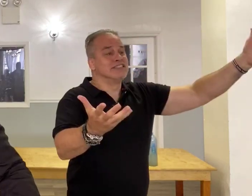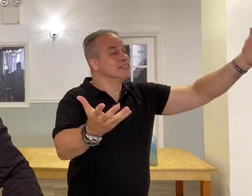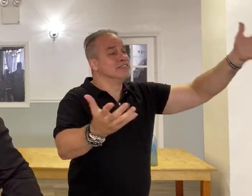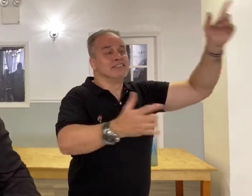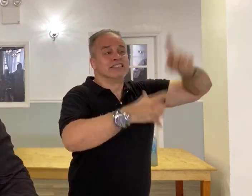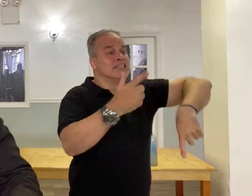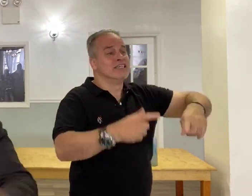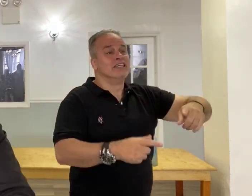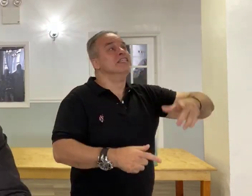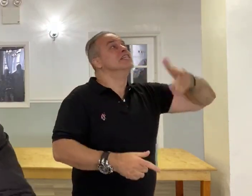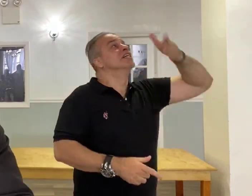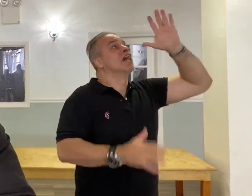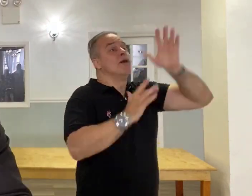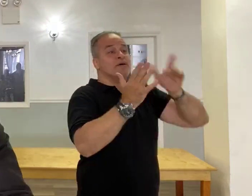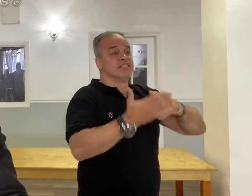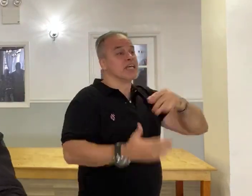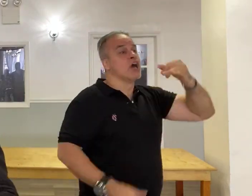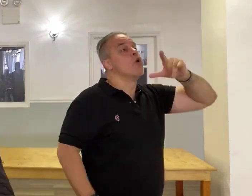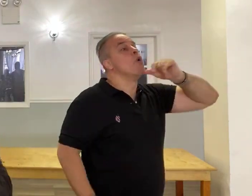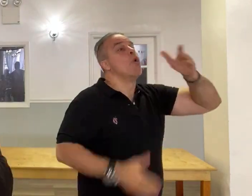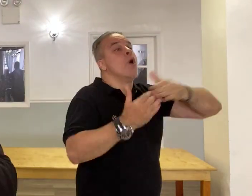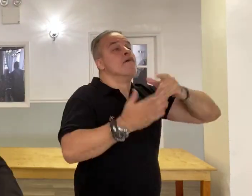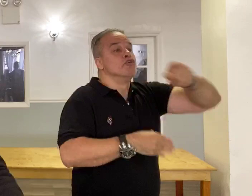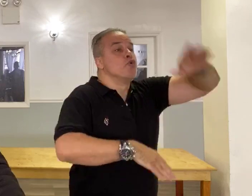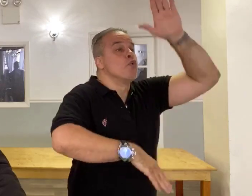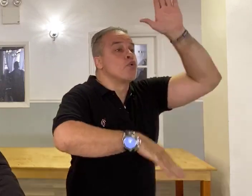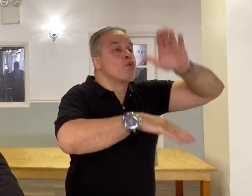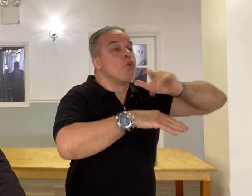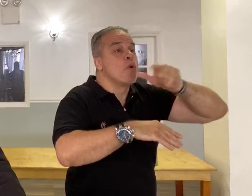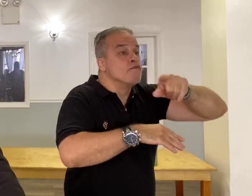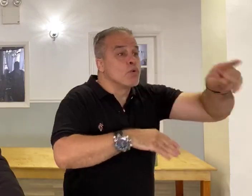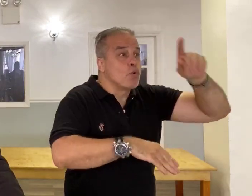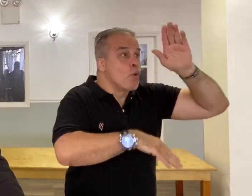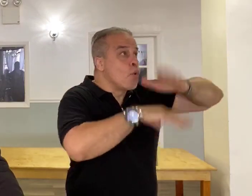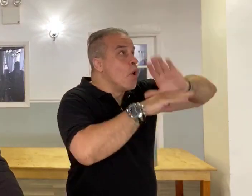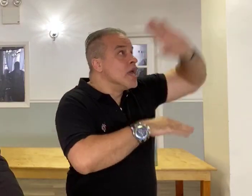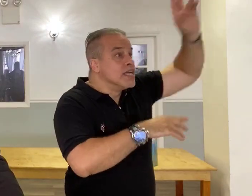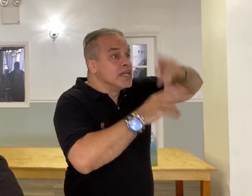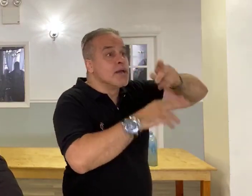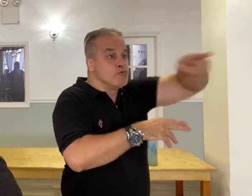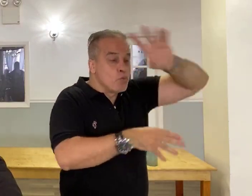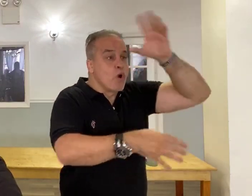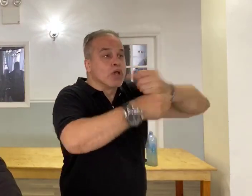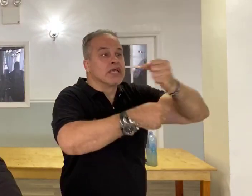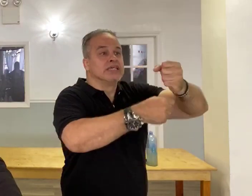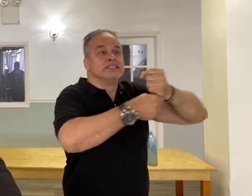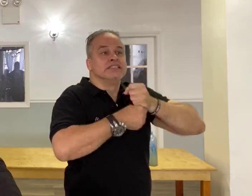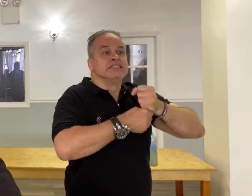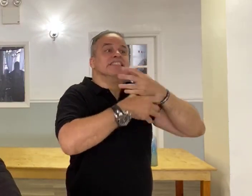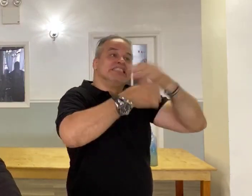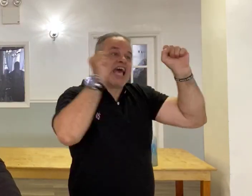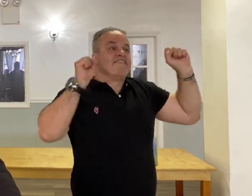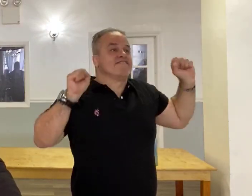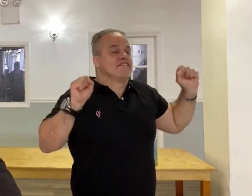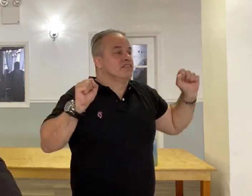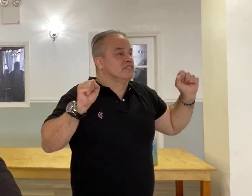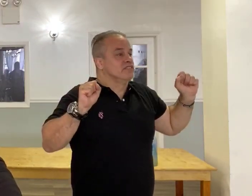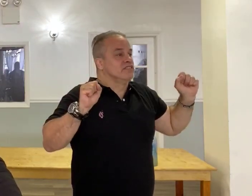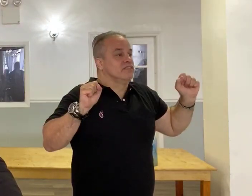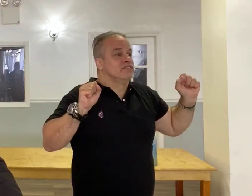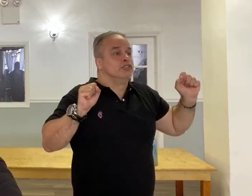Lord shall be saved. You call on his name today. You do not delay. There's a time factor